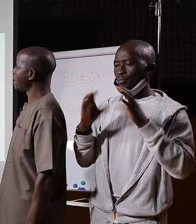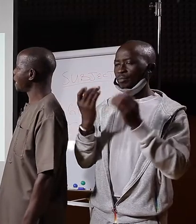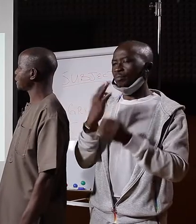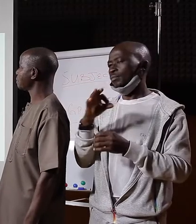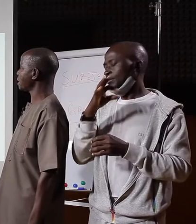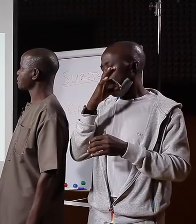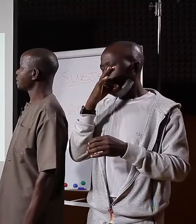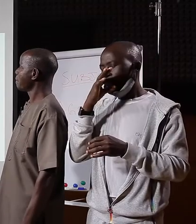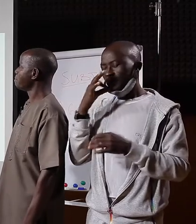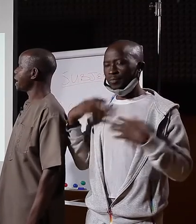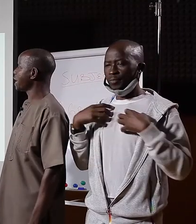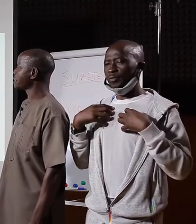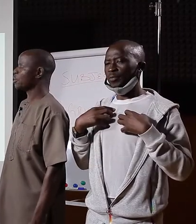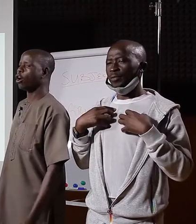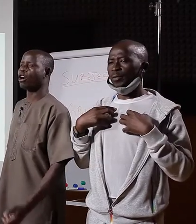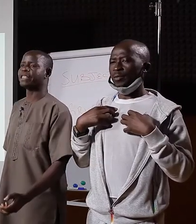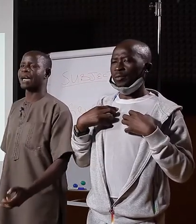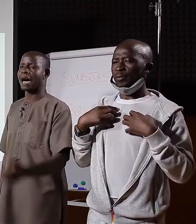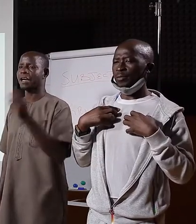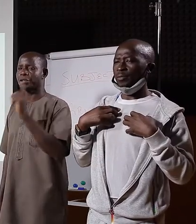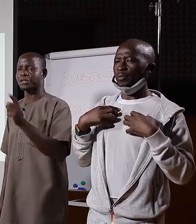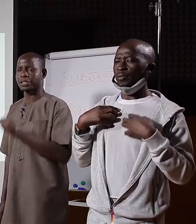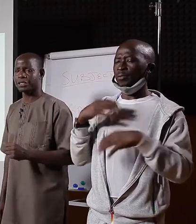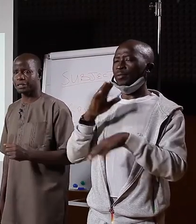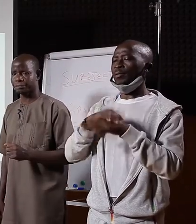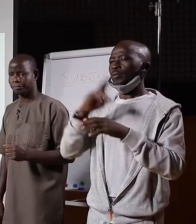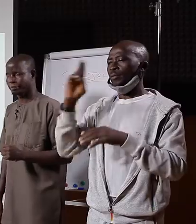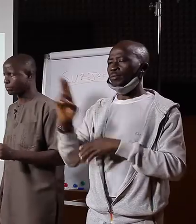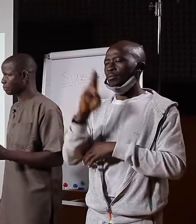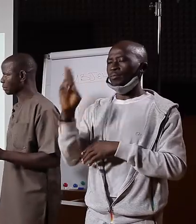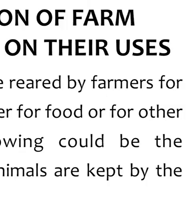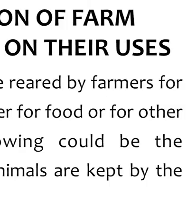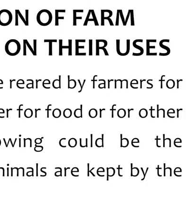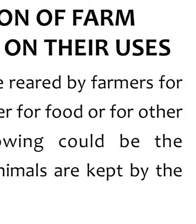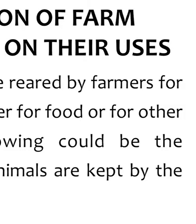Classification of farm animals based on their uses.